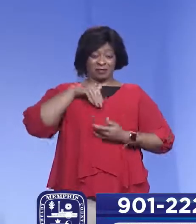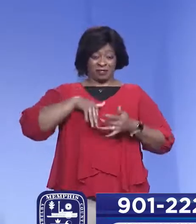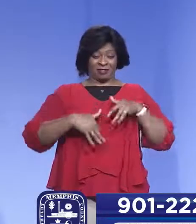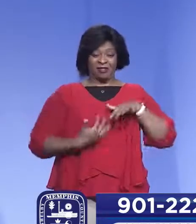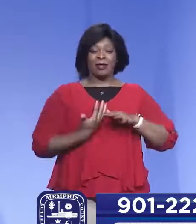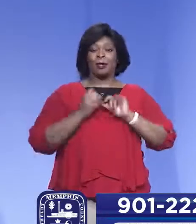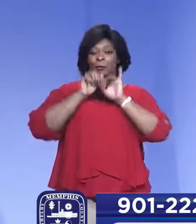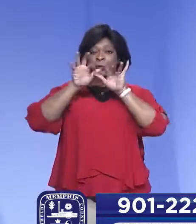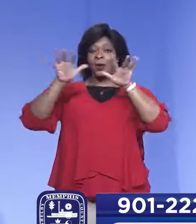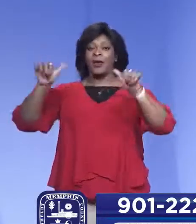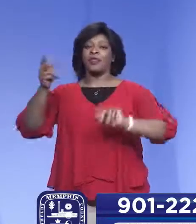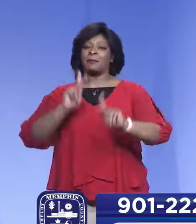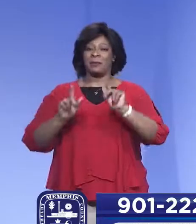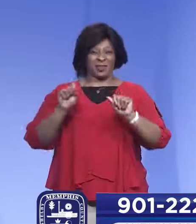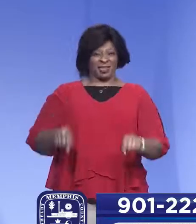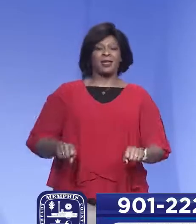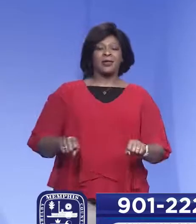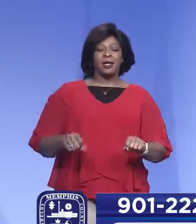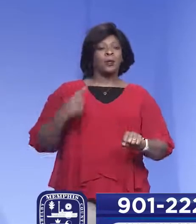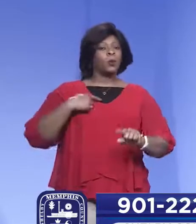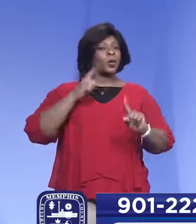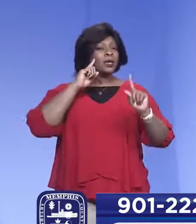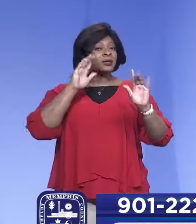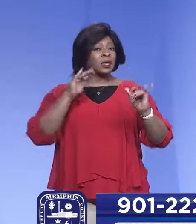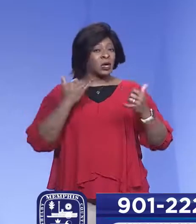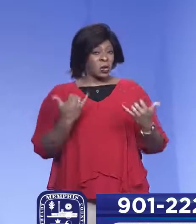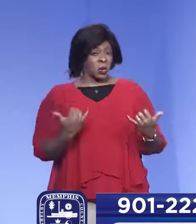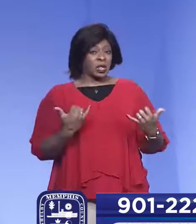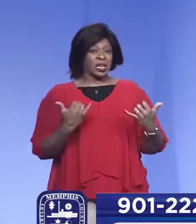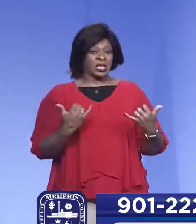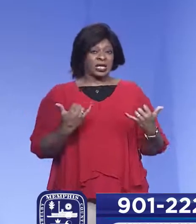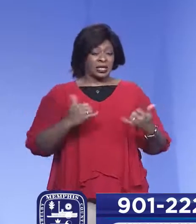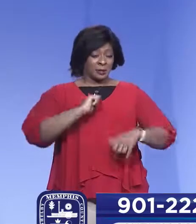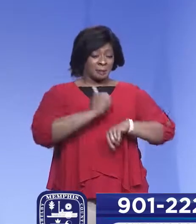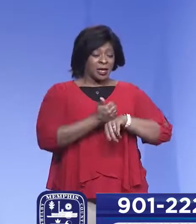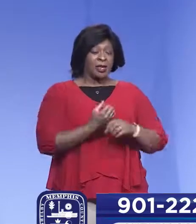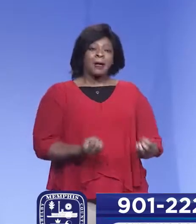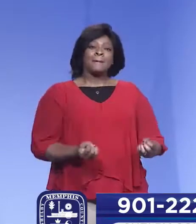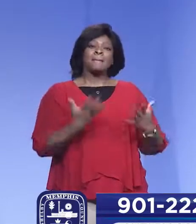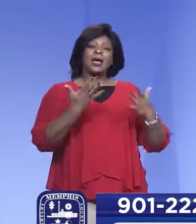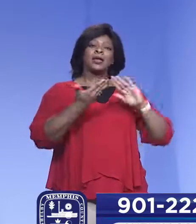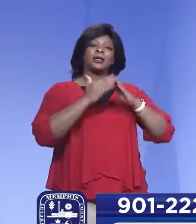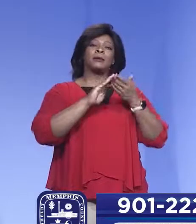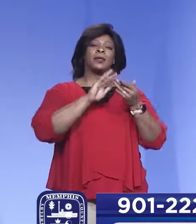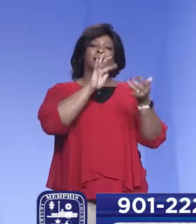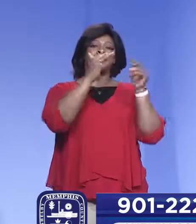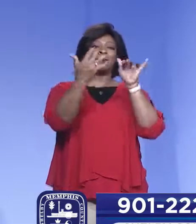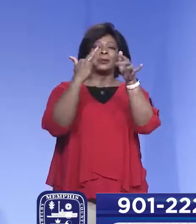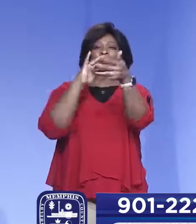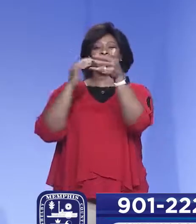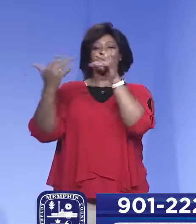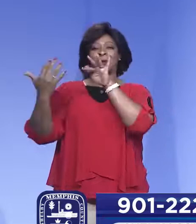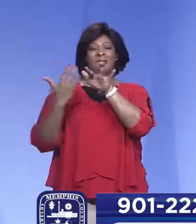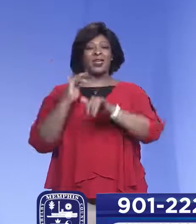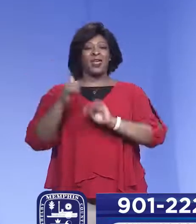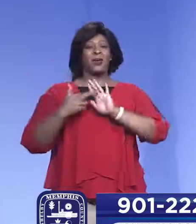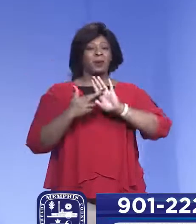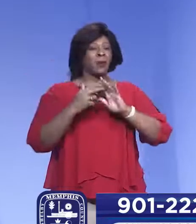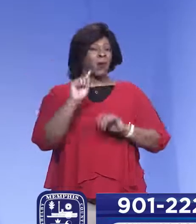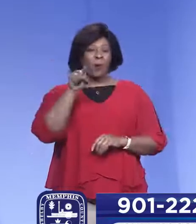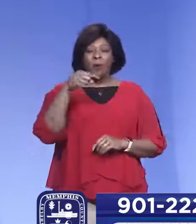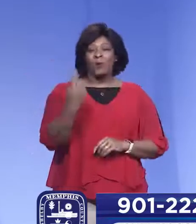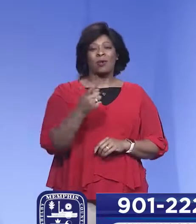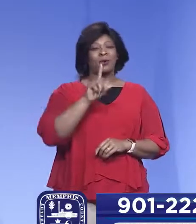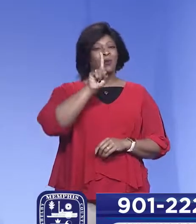to others. We also anticipate at the current time, based on the amount of community transmission, that may only represent